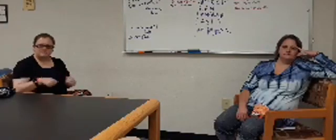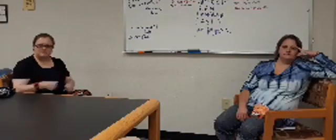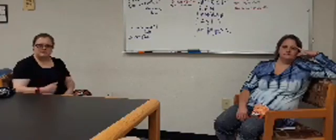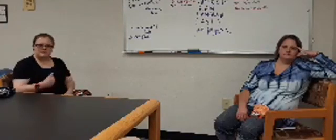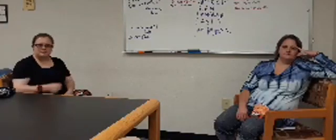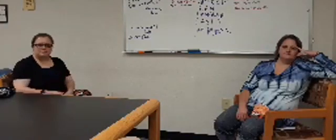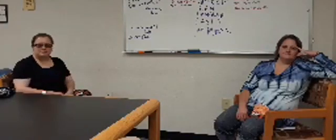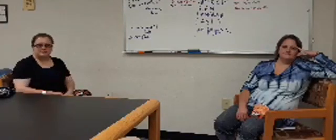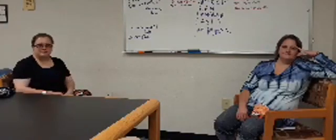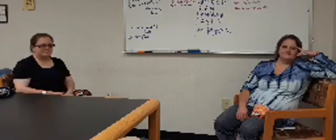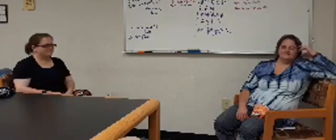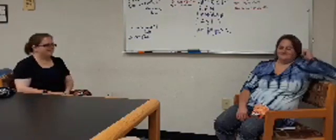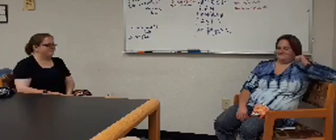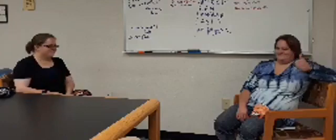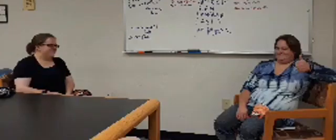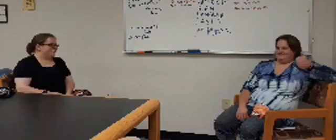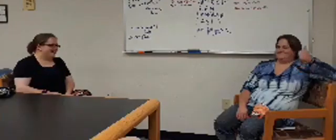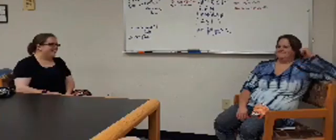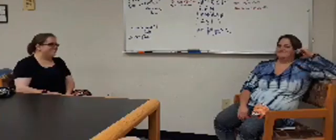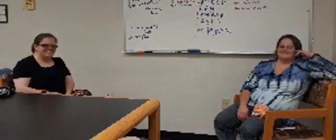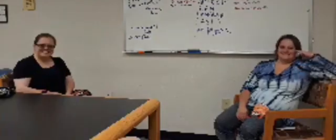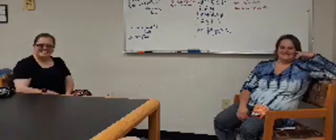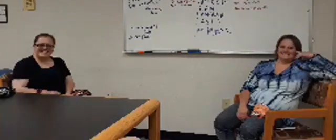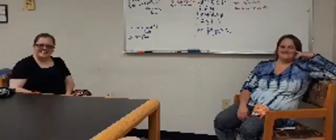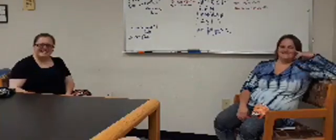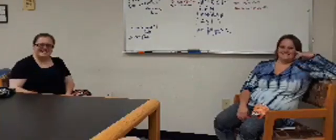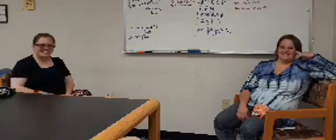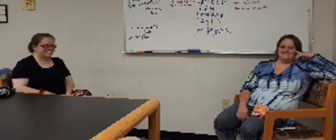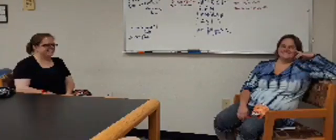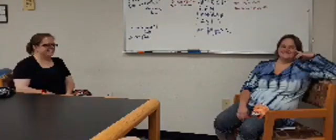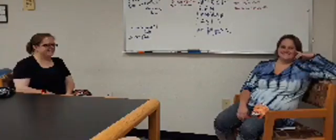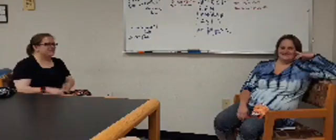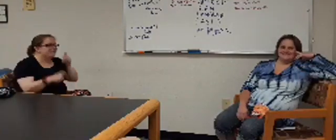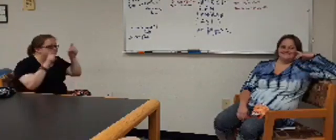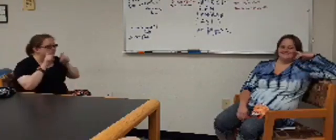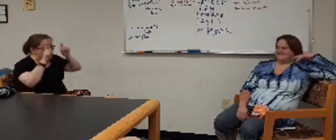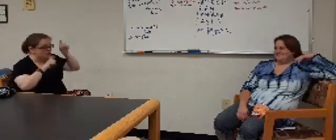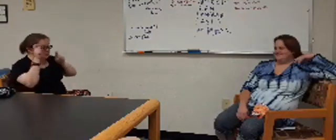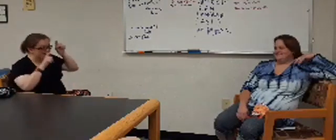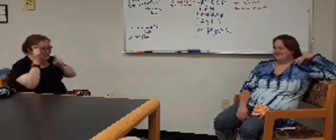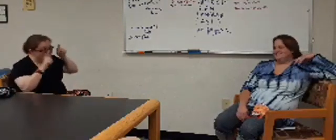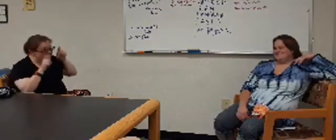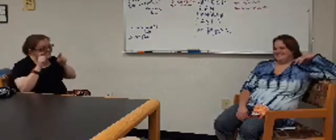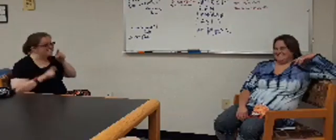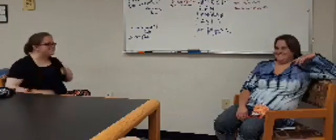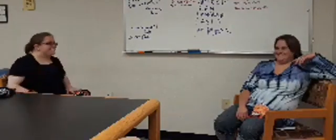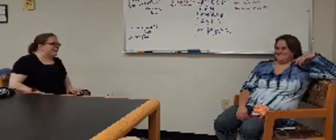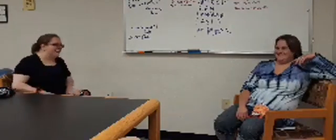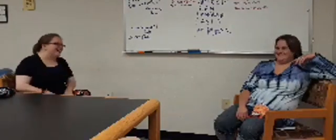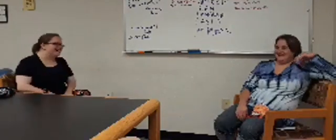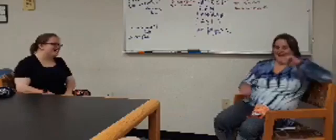I, and big smile, and facial expressions. Yeah, so I